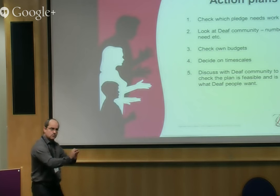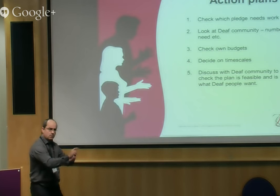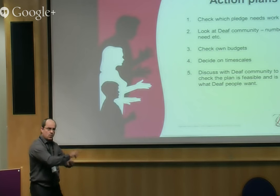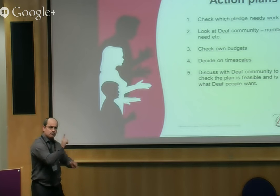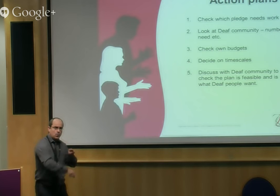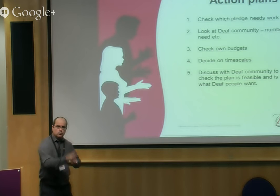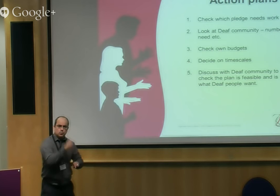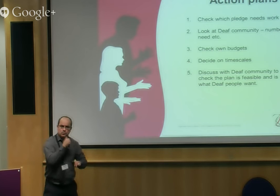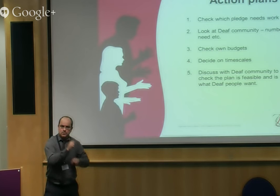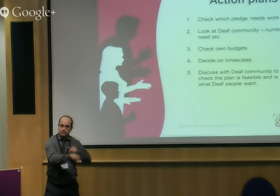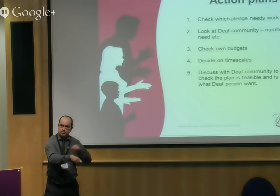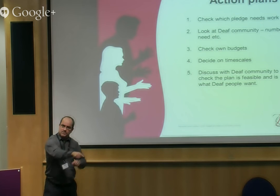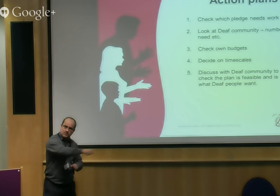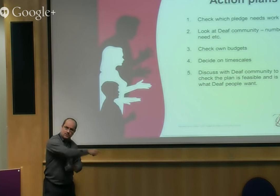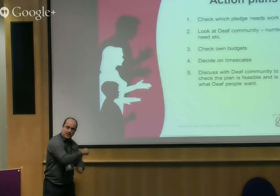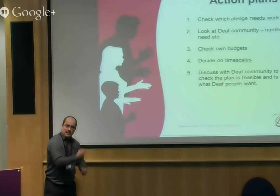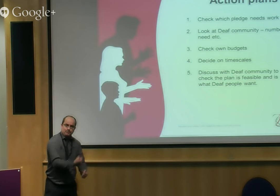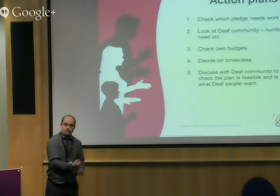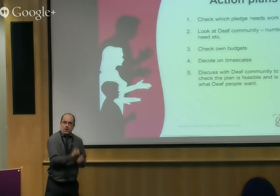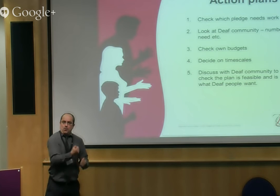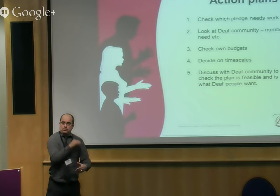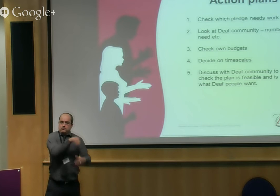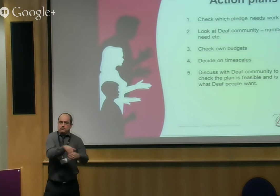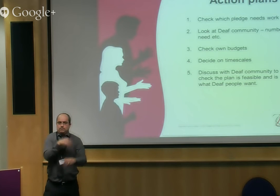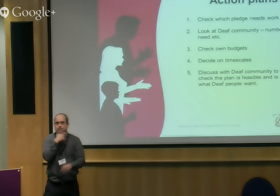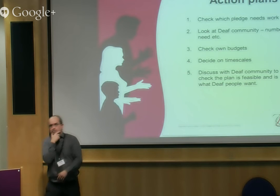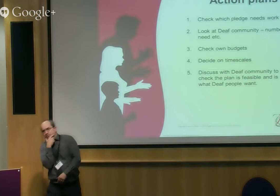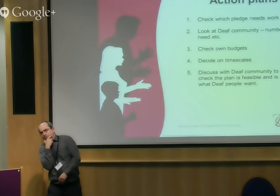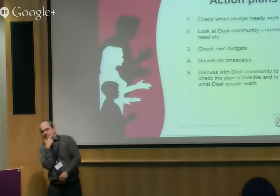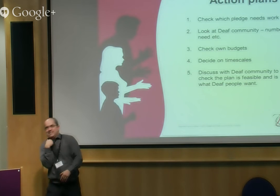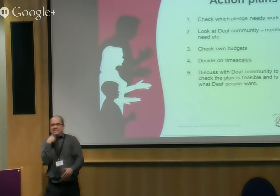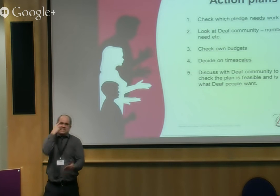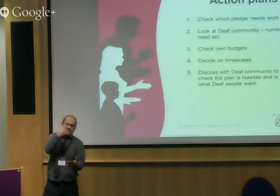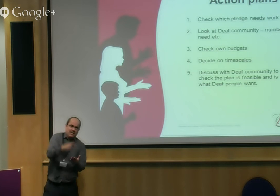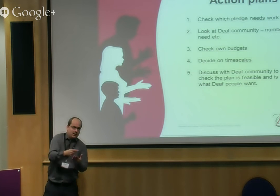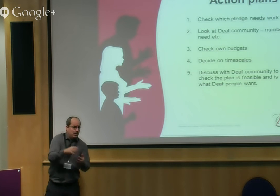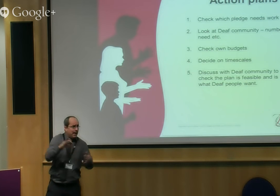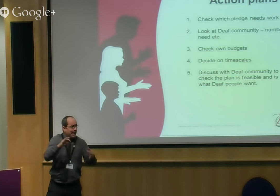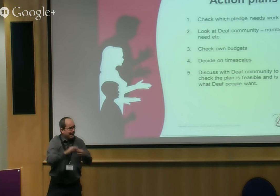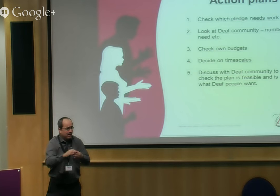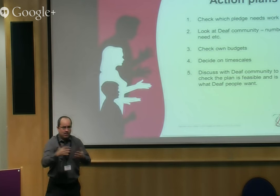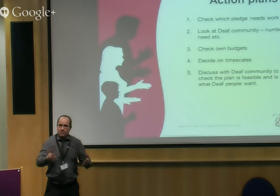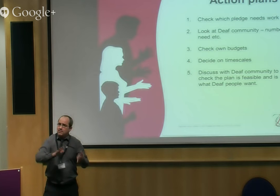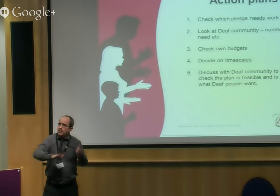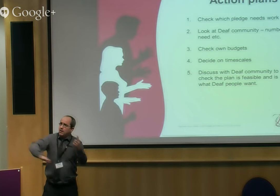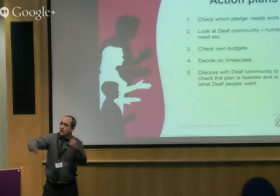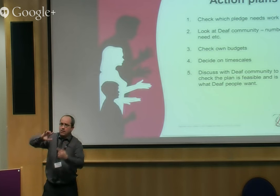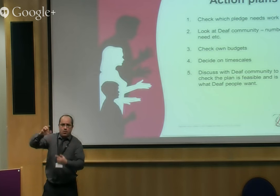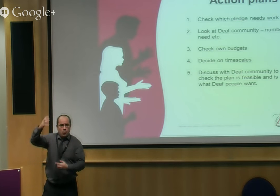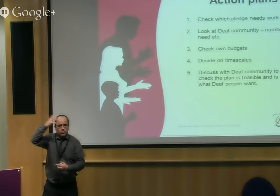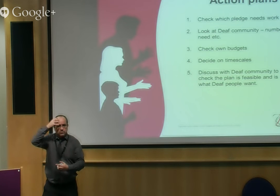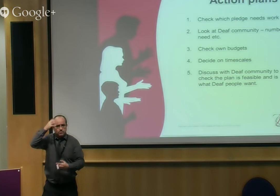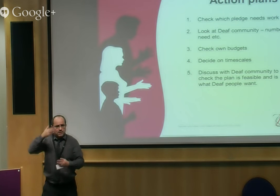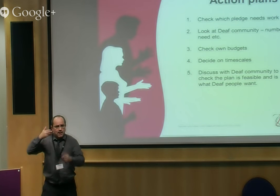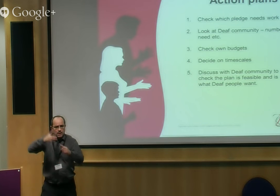it about specific things in their area? Because there are specific areas where deaf people say, we empower them to make the decisions